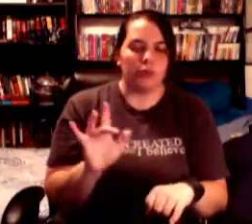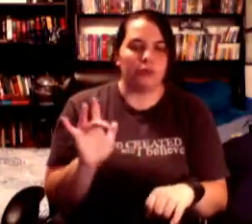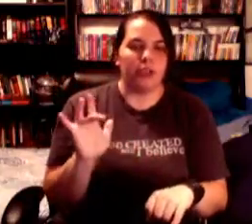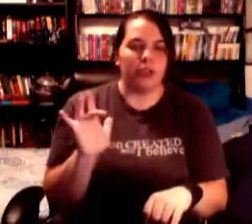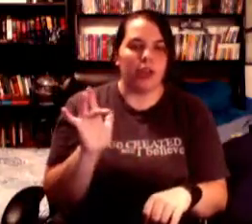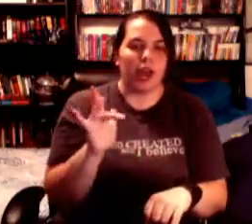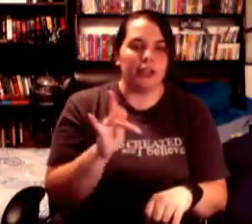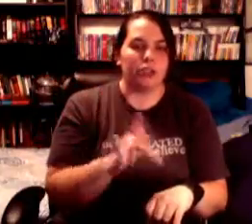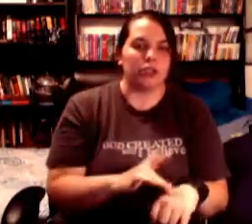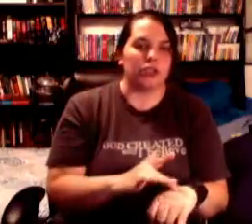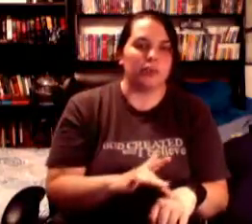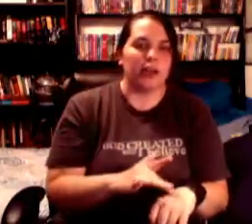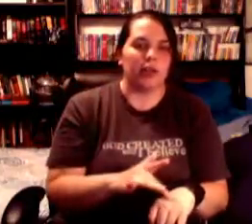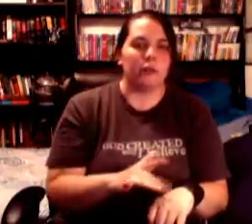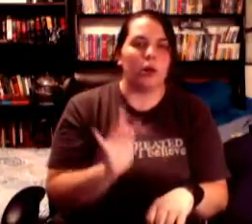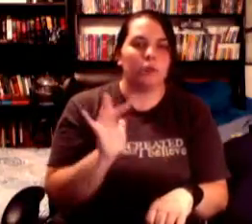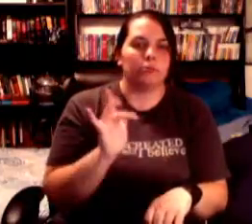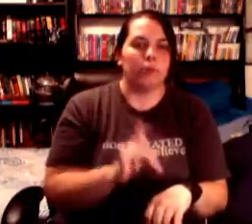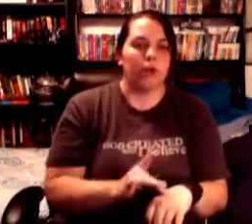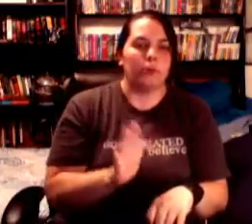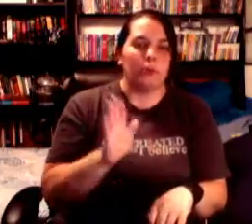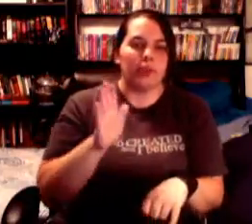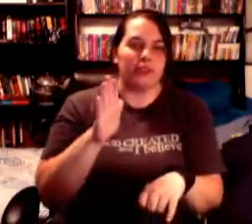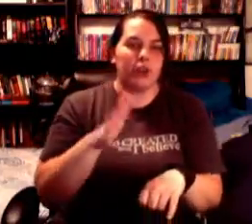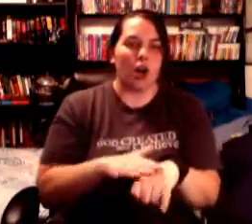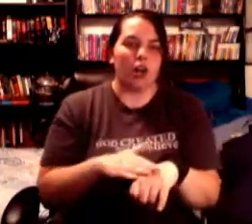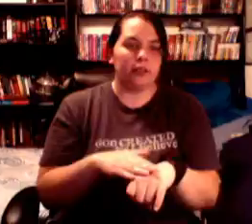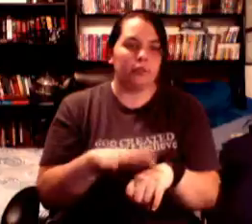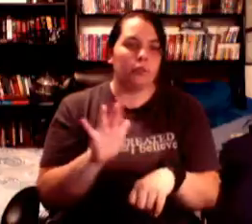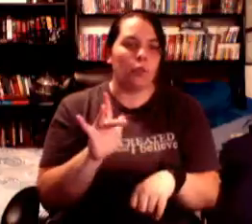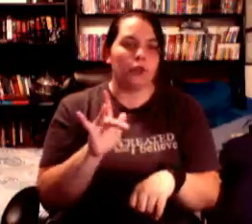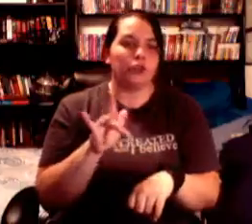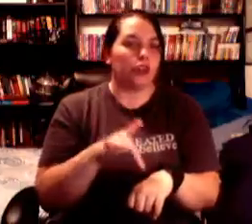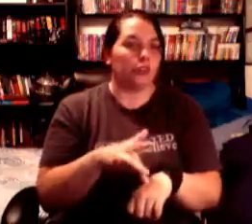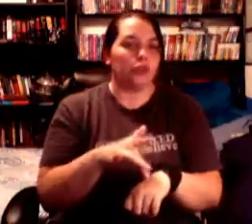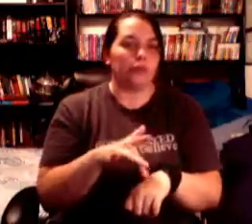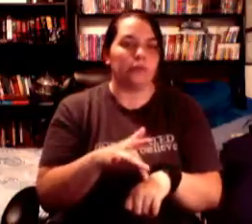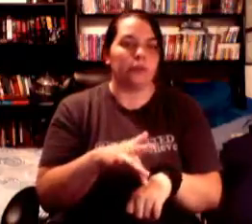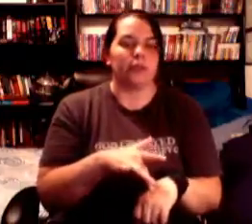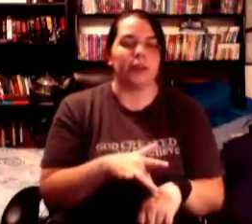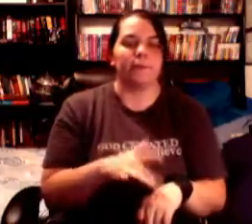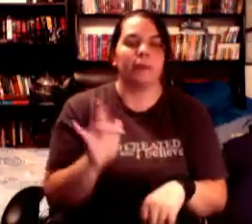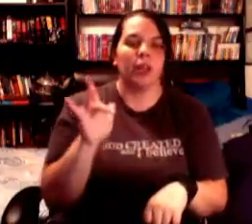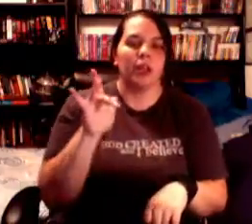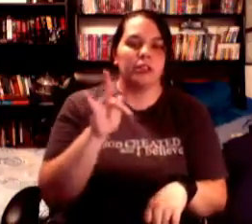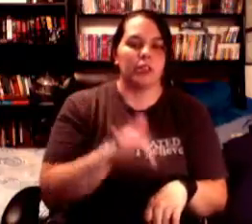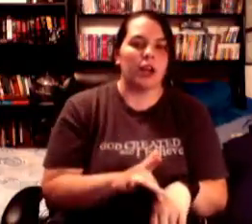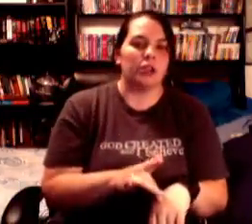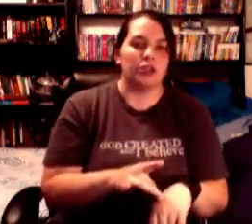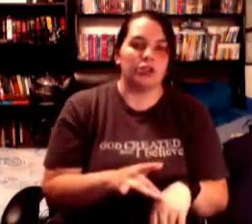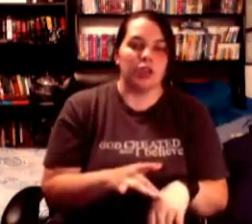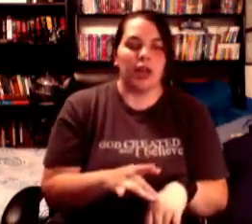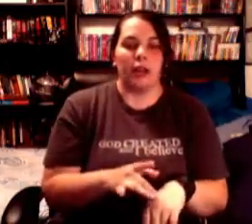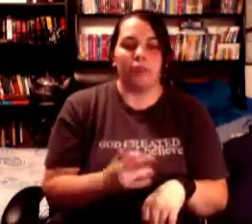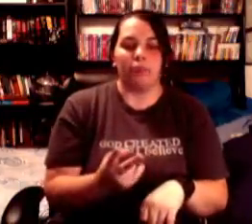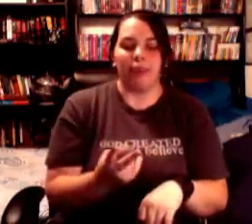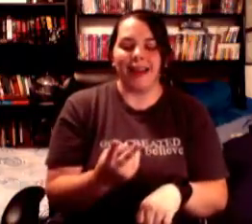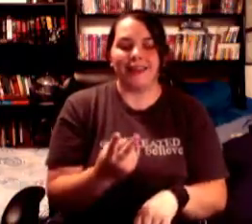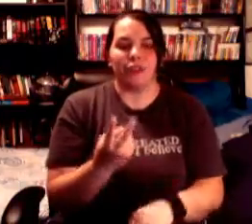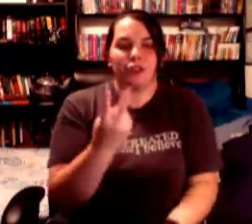middle finger and just touch the back of your palm. Remember the sign on? Well, you're just going to do your middle finger this time. Touch. Blind is you're going